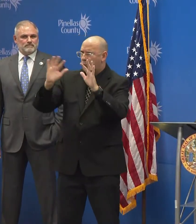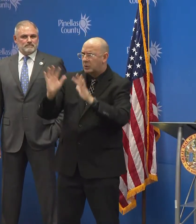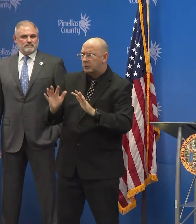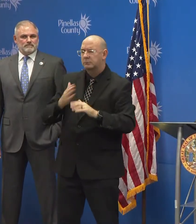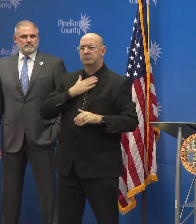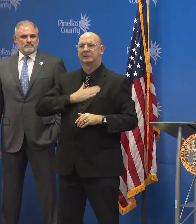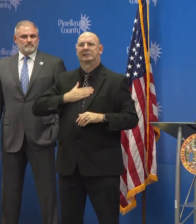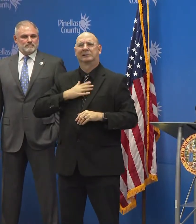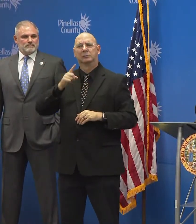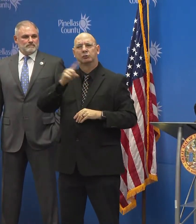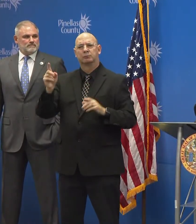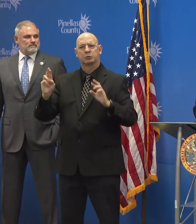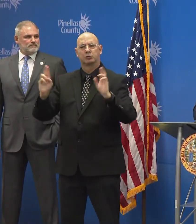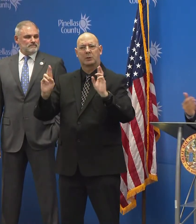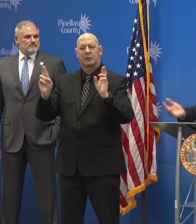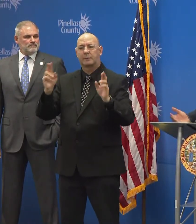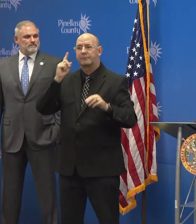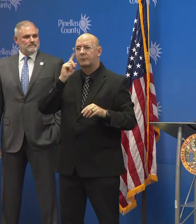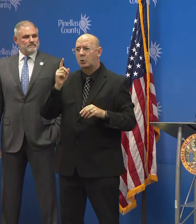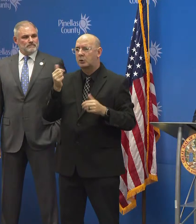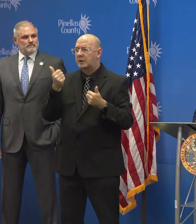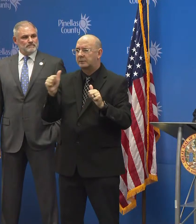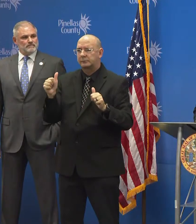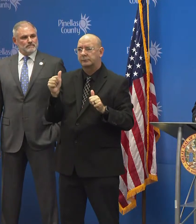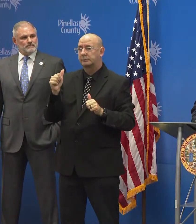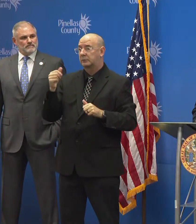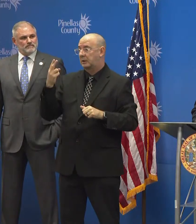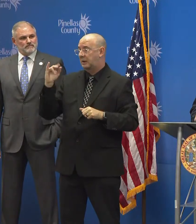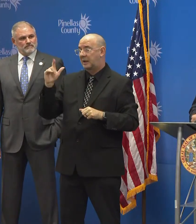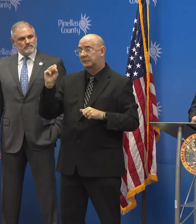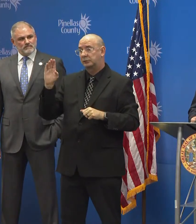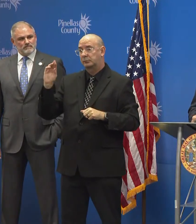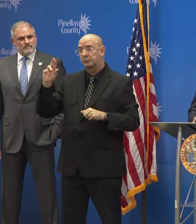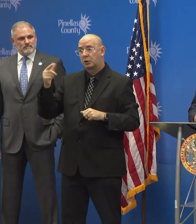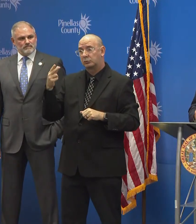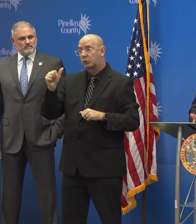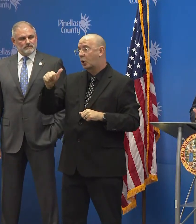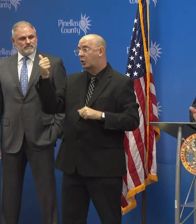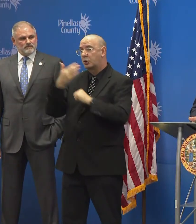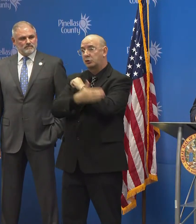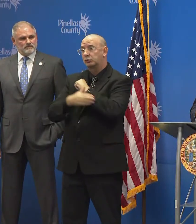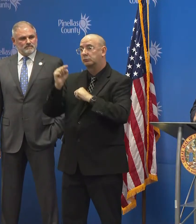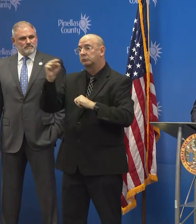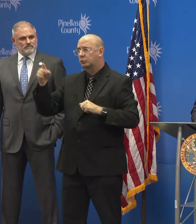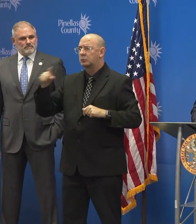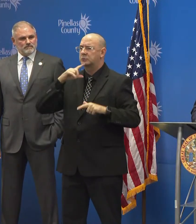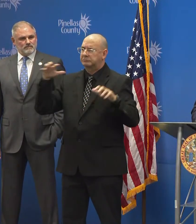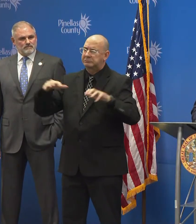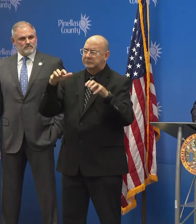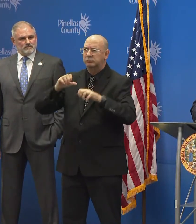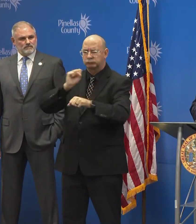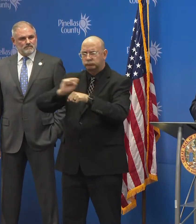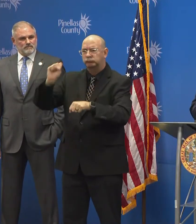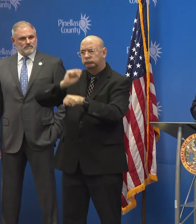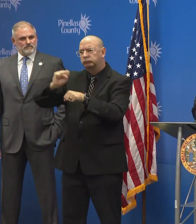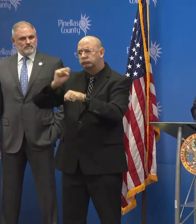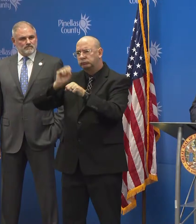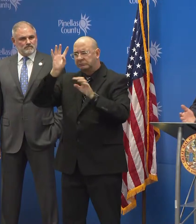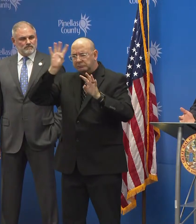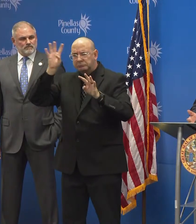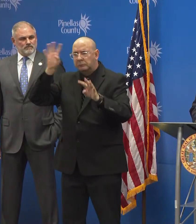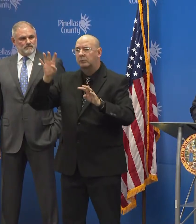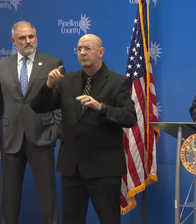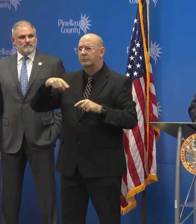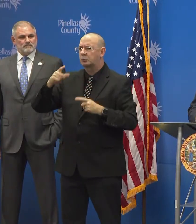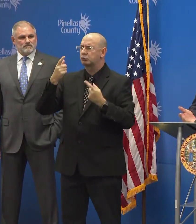think with Hillsborough's done, some of the other counties you'll hear from Pinellas, they're doing this, I think, in a very intelligent way. That is, they don't want to